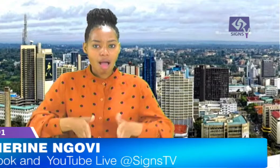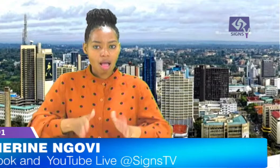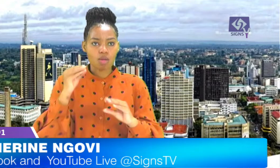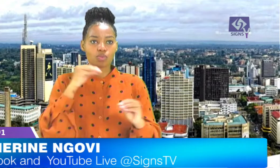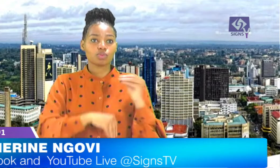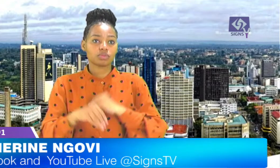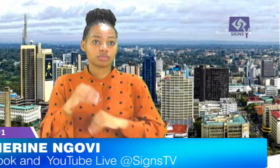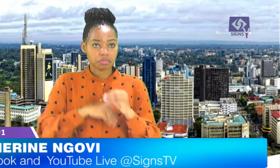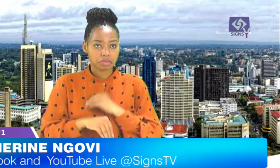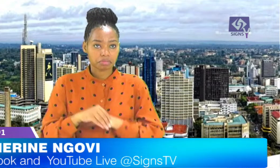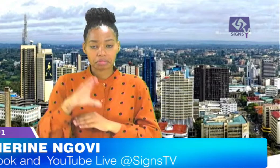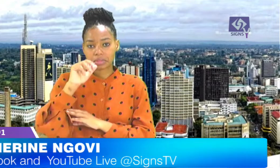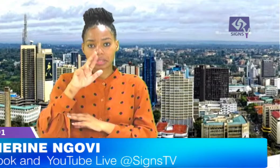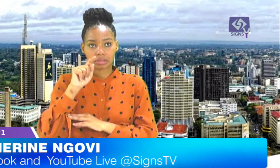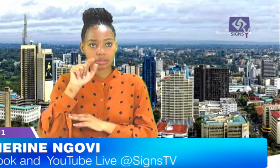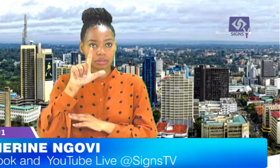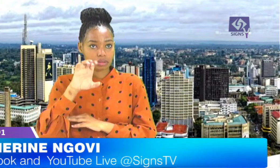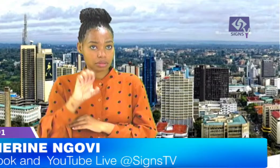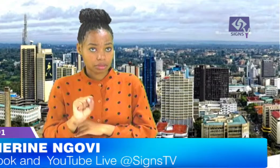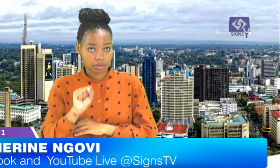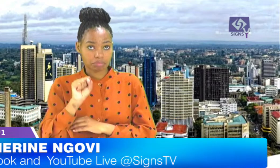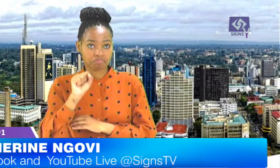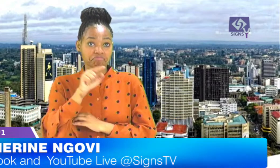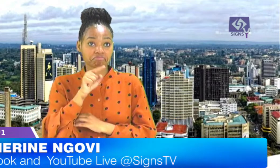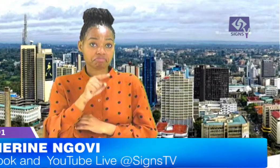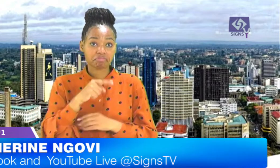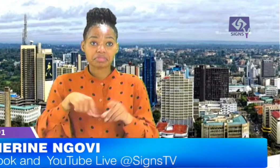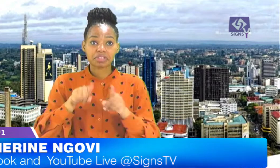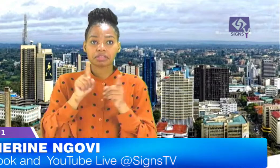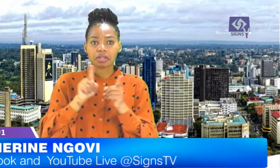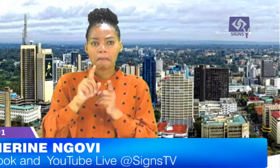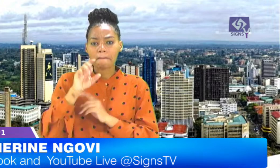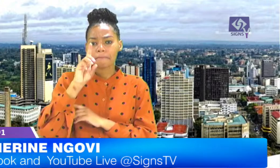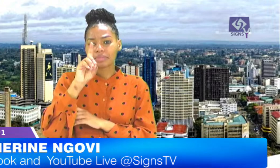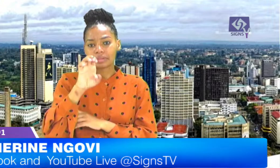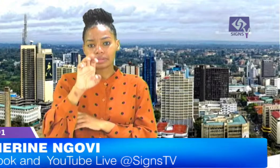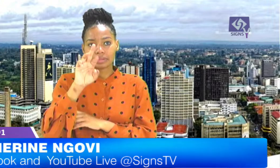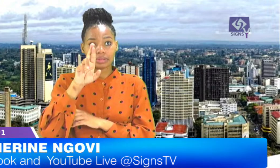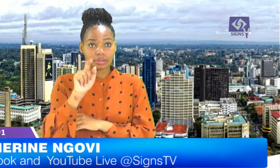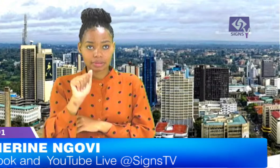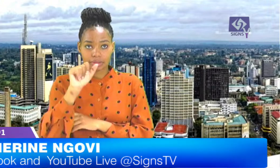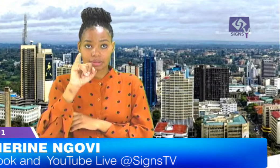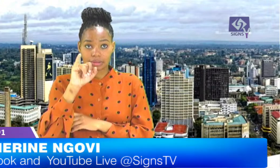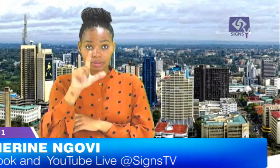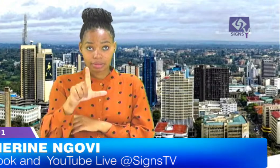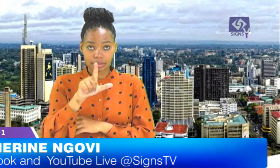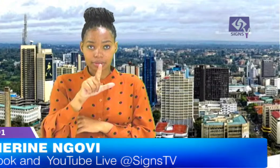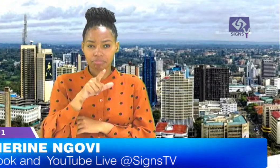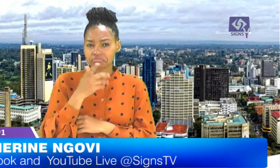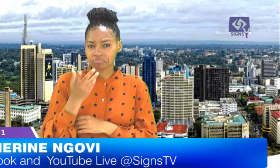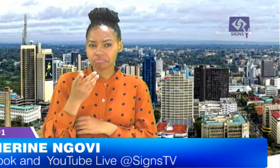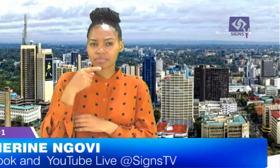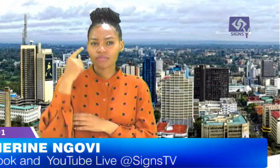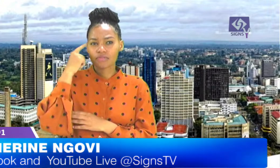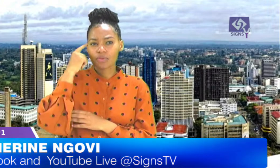President William Ruto has said the government will not allow corruption cartels to derail the